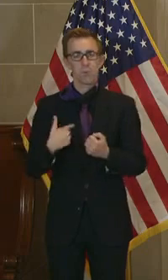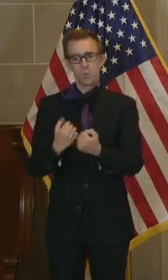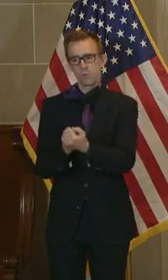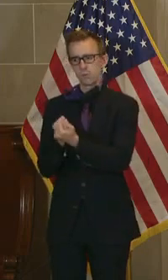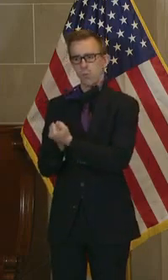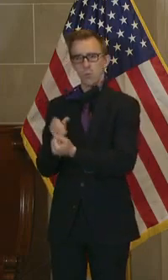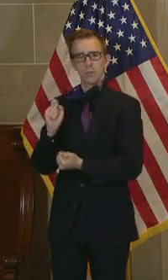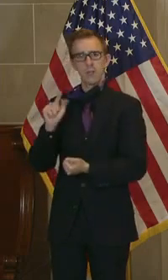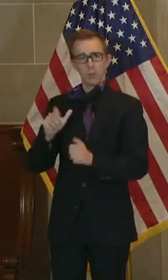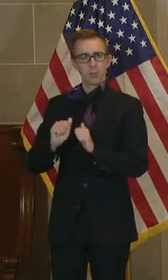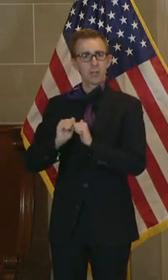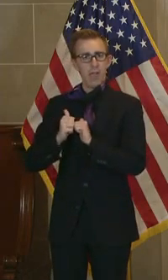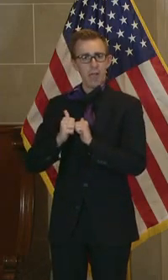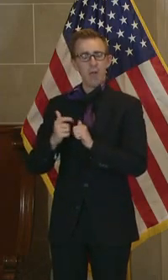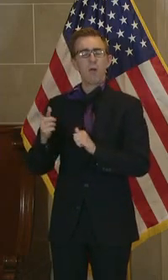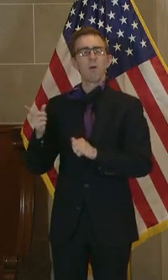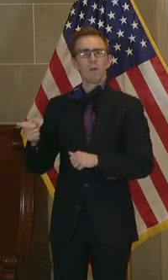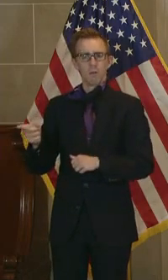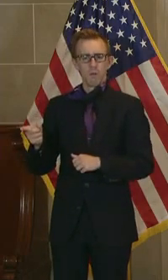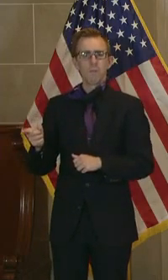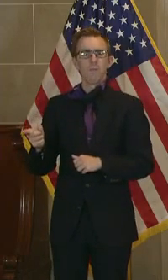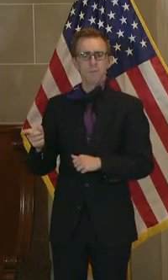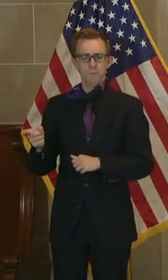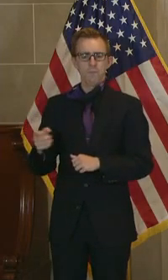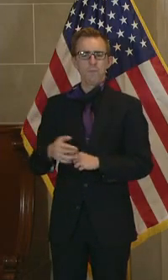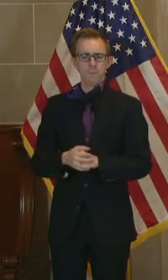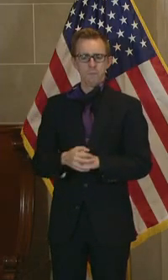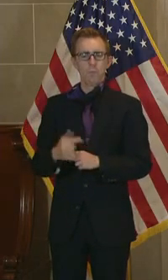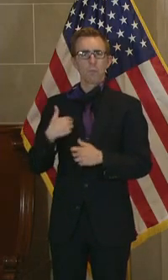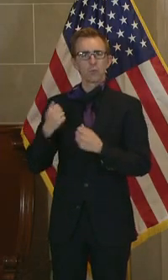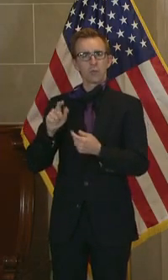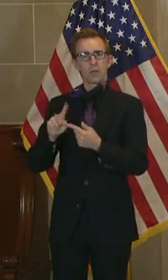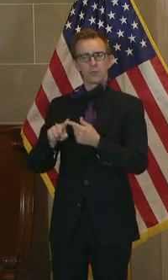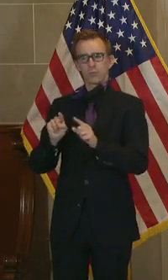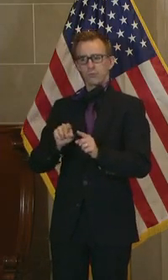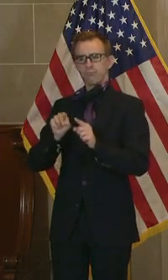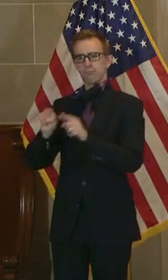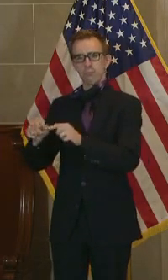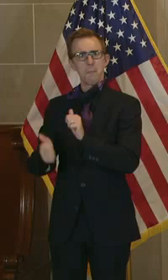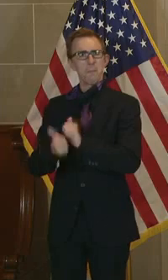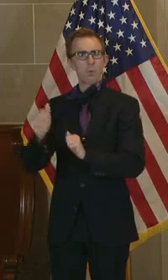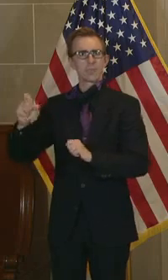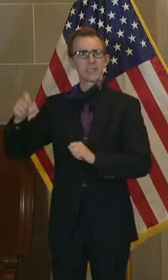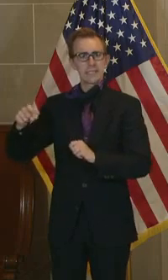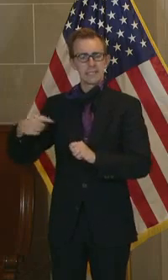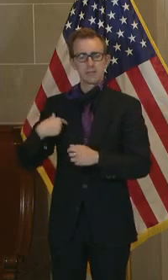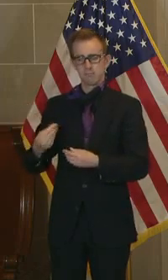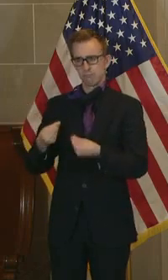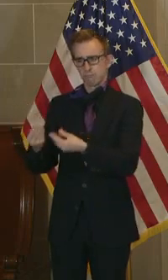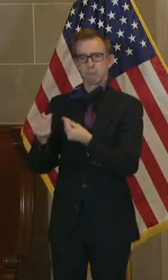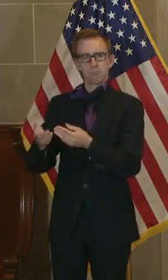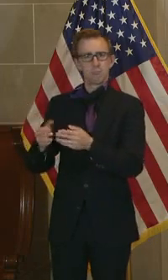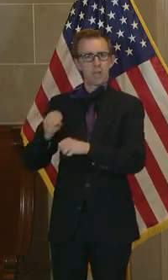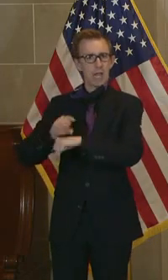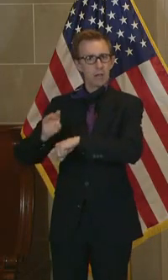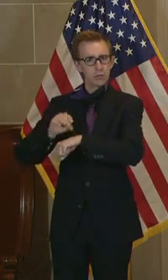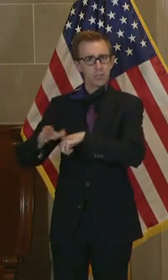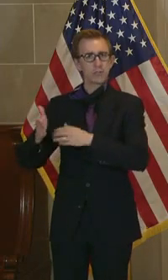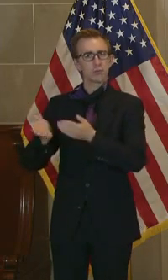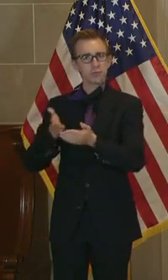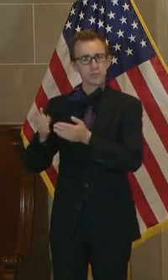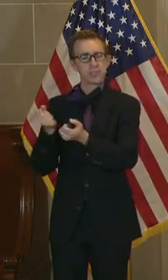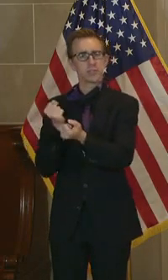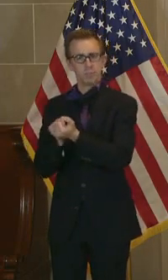St. Louis, swiftly reach the populations that are most vulnerable, and deliver timely counseling services and supports,